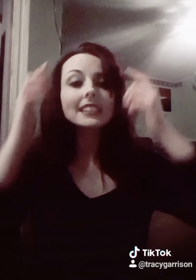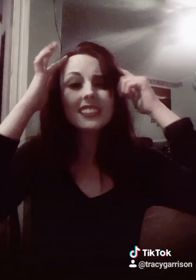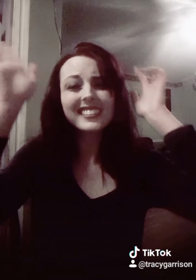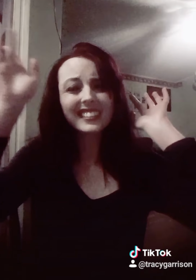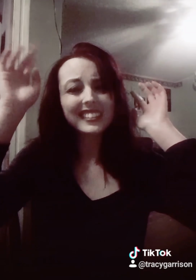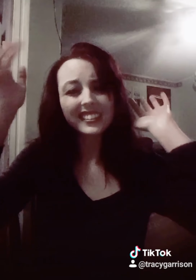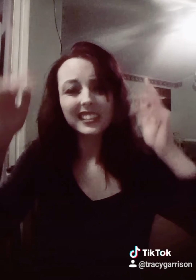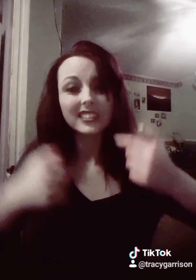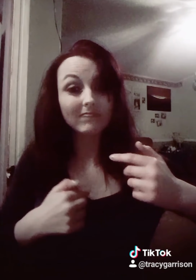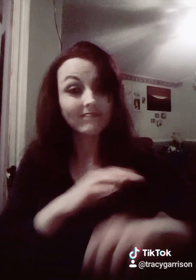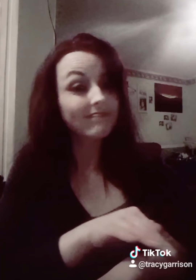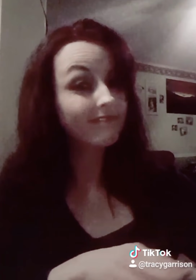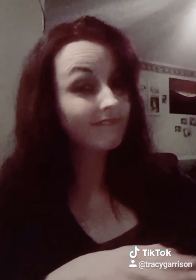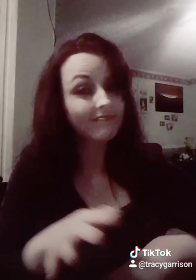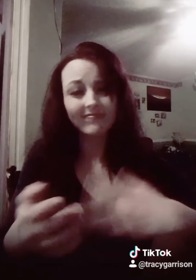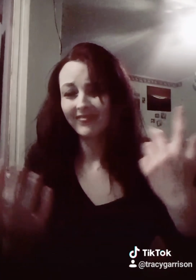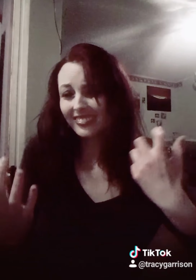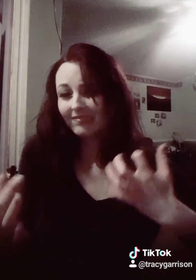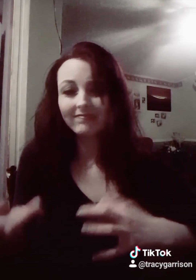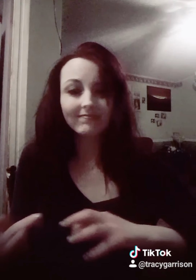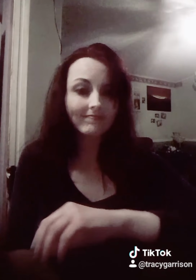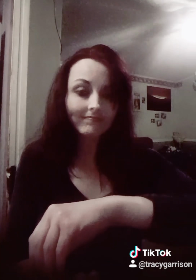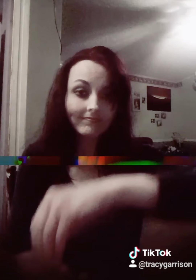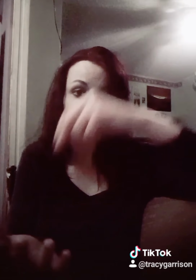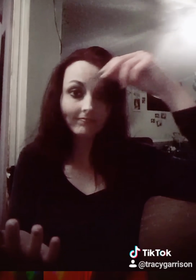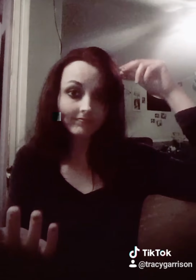Thinking that I'm good, but you know I'm about to relapse.